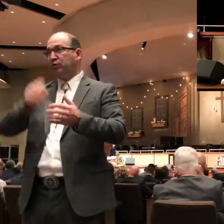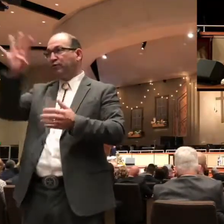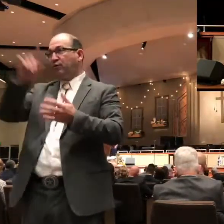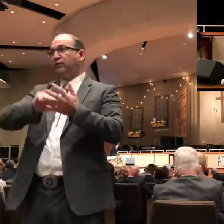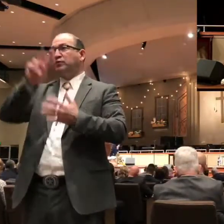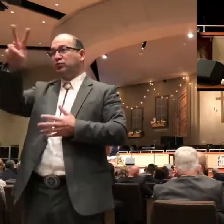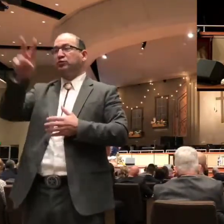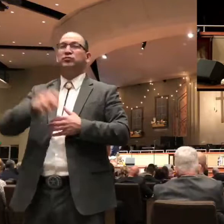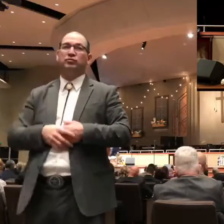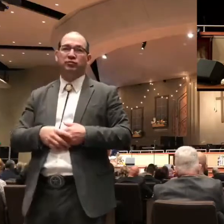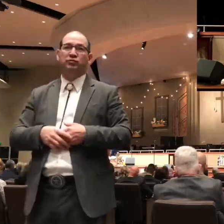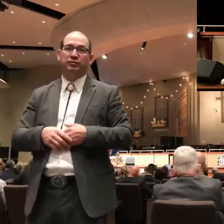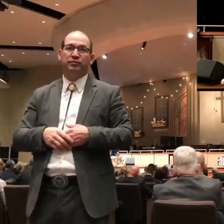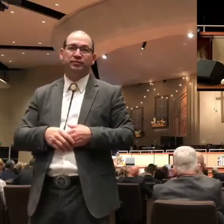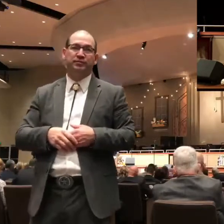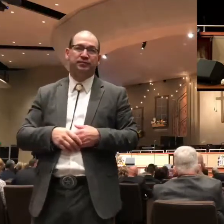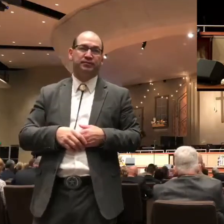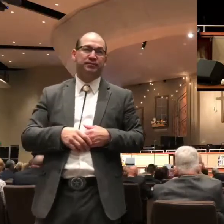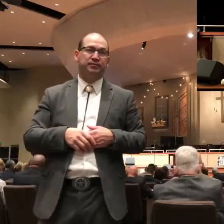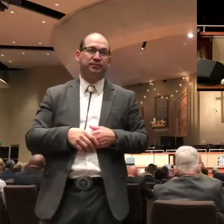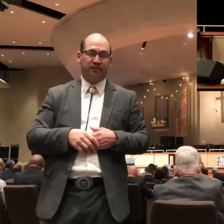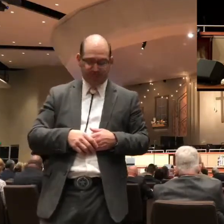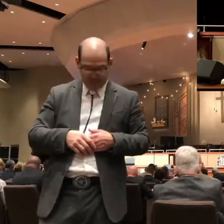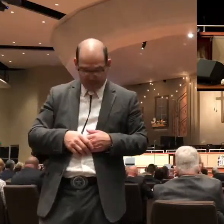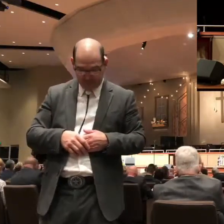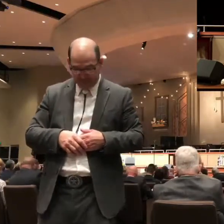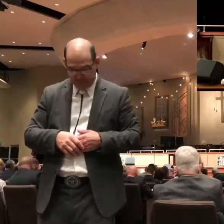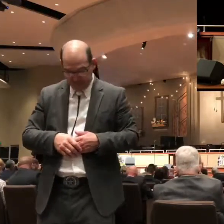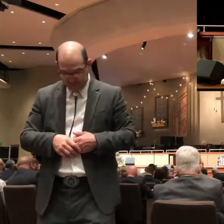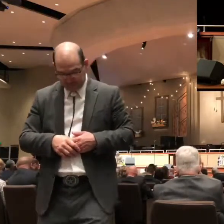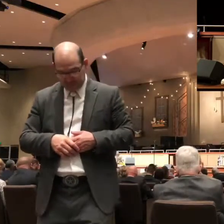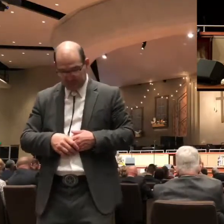2 Corinthians chapter 4 and verse 2.